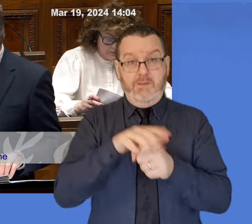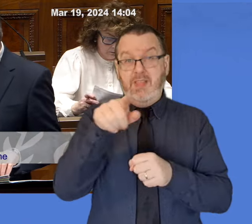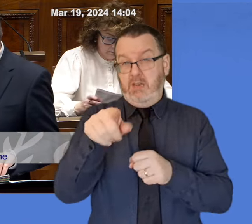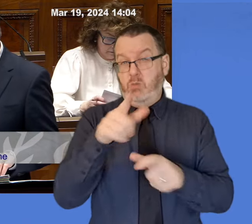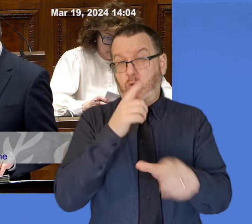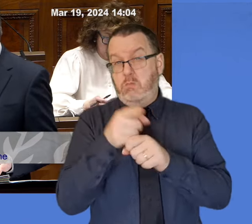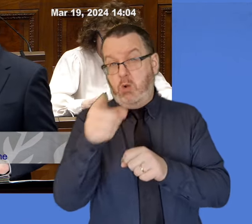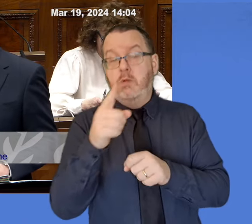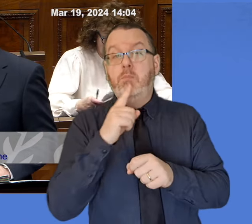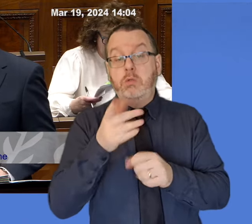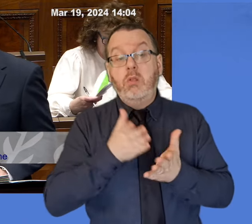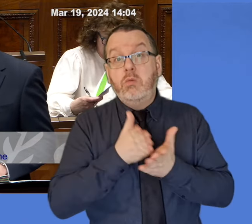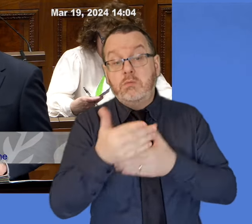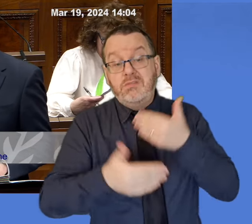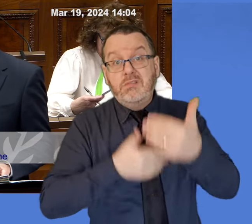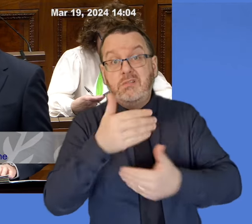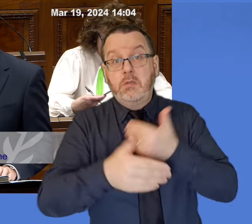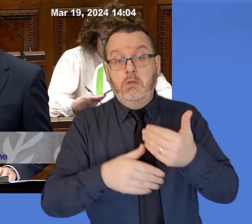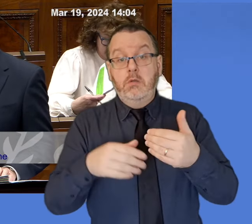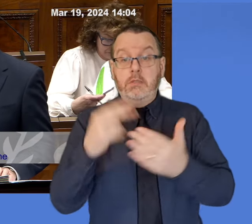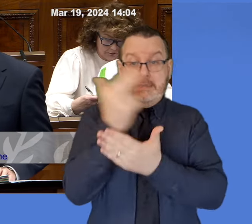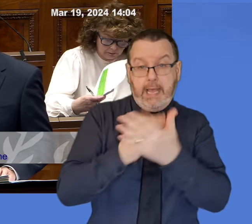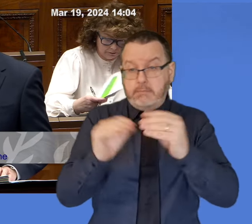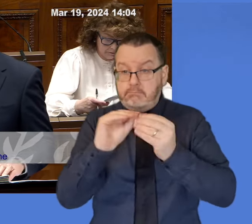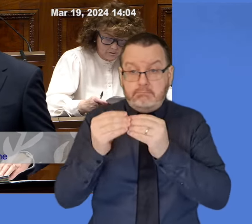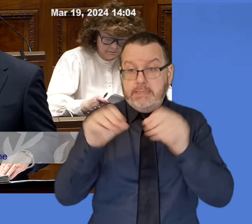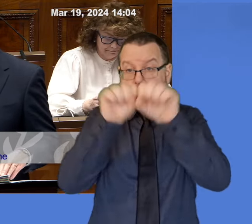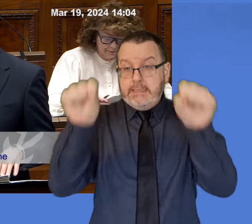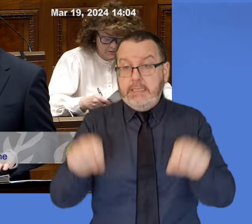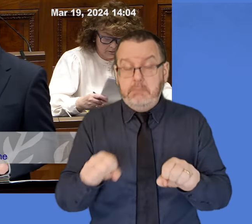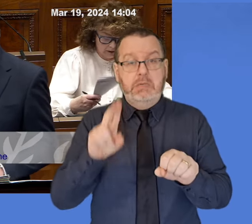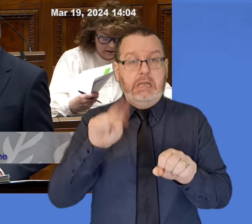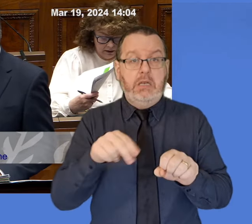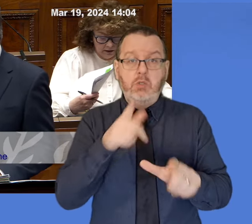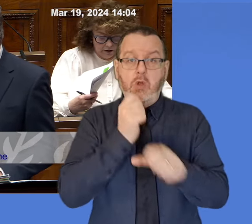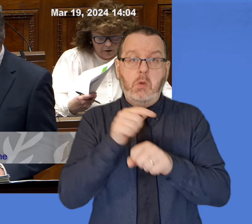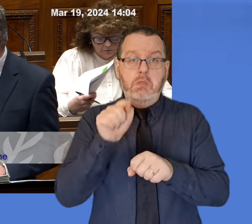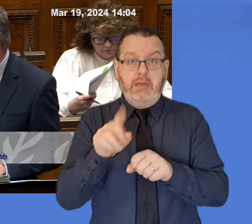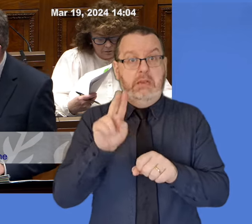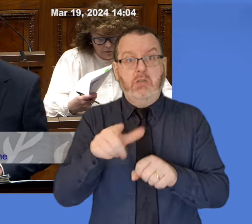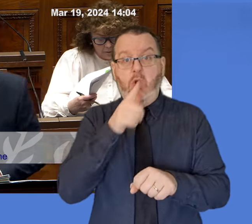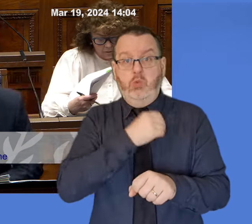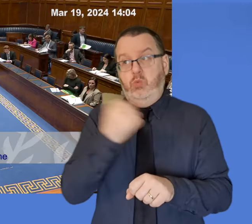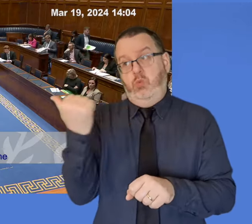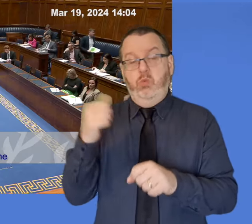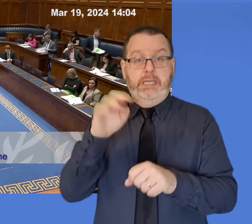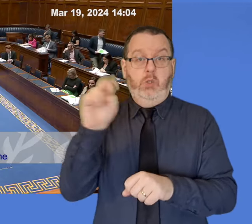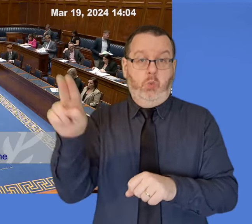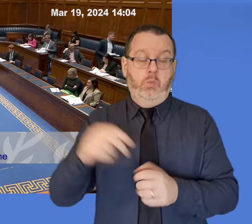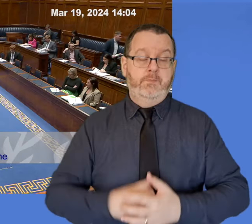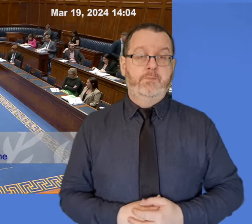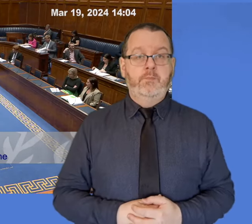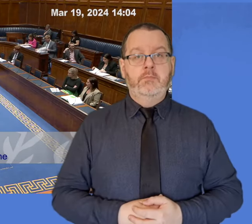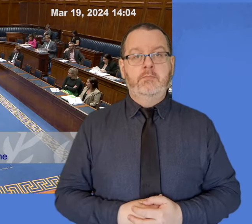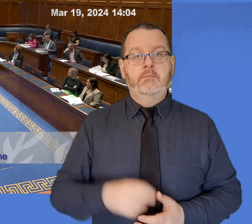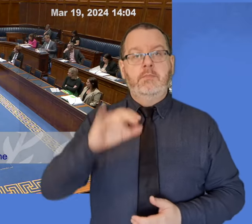move through the design of this scheme, then we're more than happy to take those up with the relevant authorities in London and Brussels. Jim Allister. May I